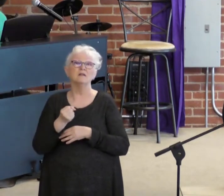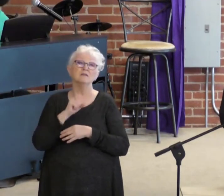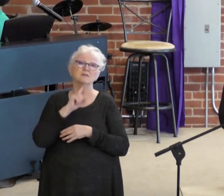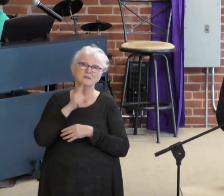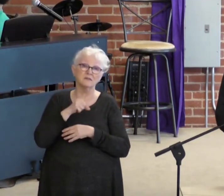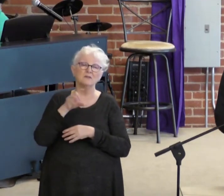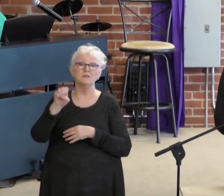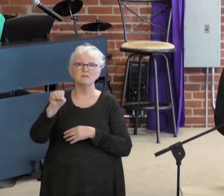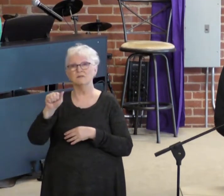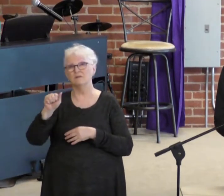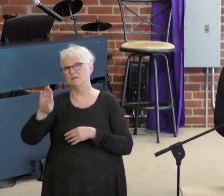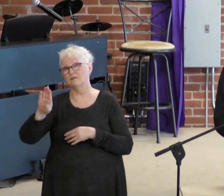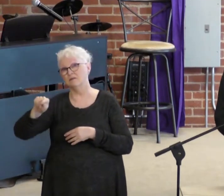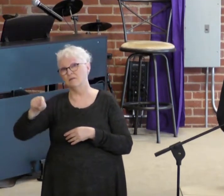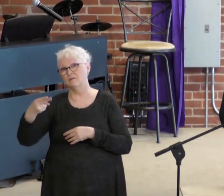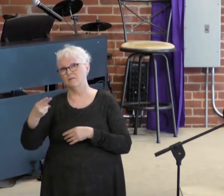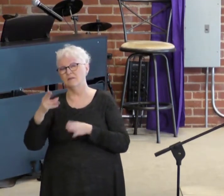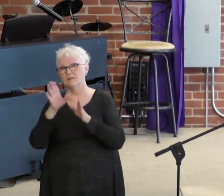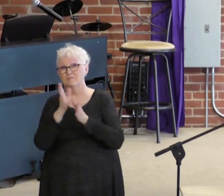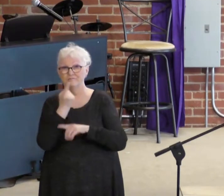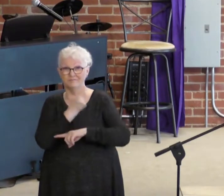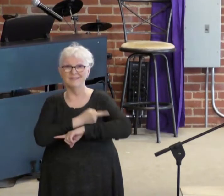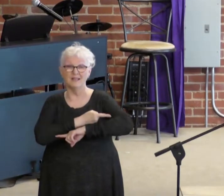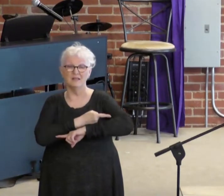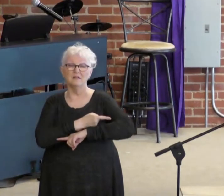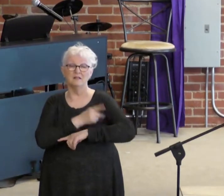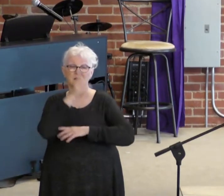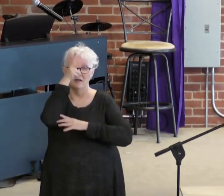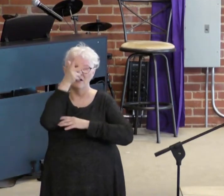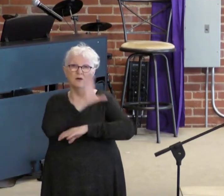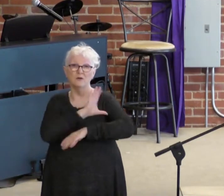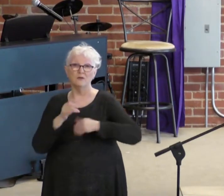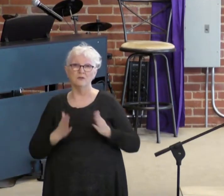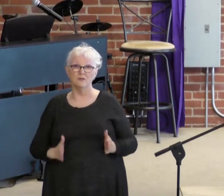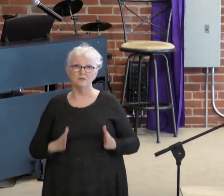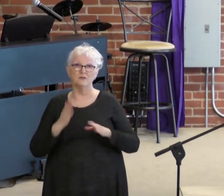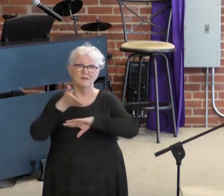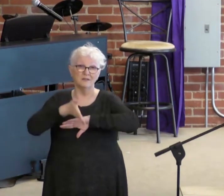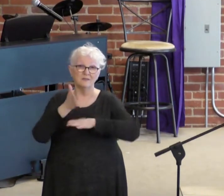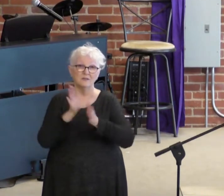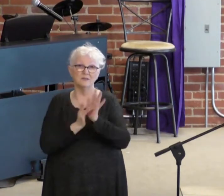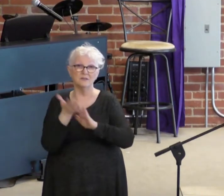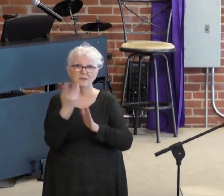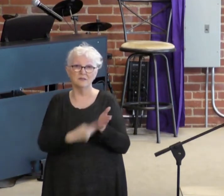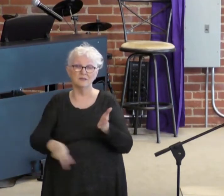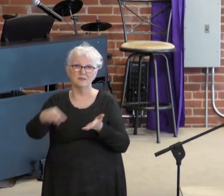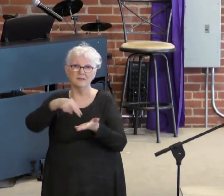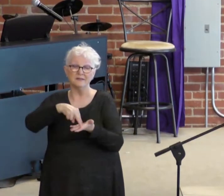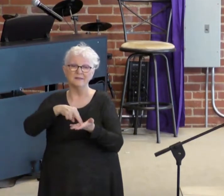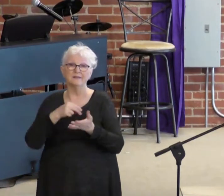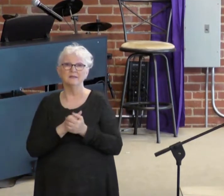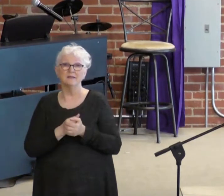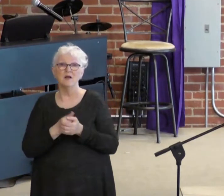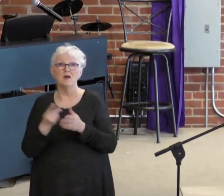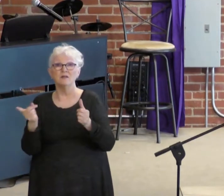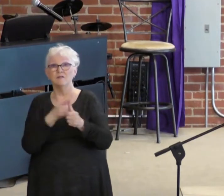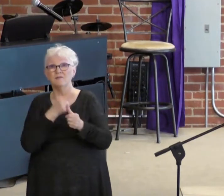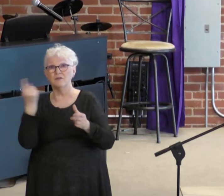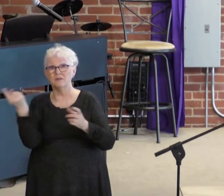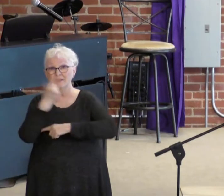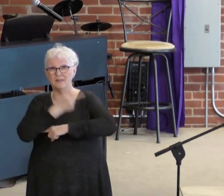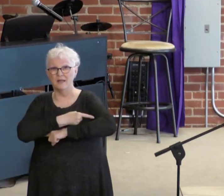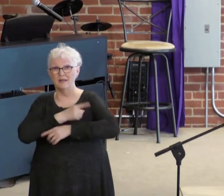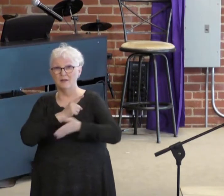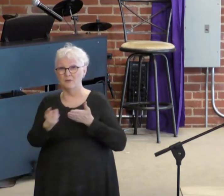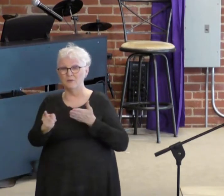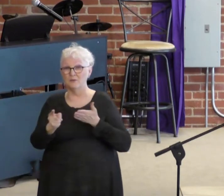course, the Christians in the early centuries, after Jesus resurrected from the dead on the first day of the week,